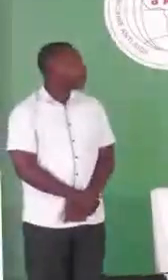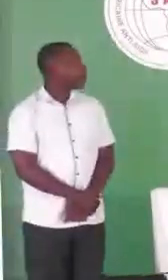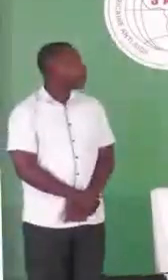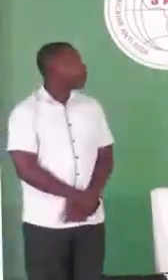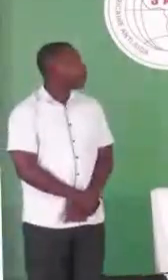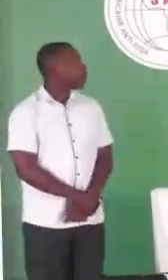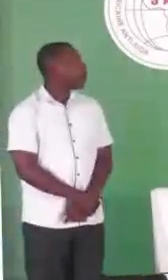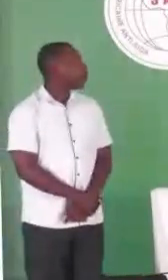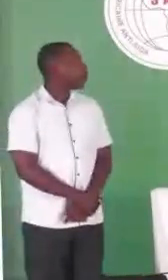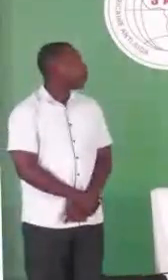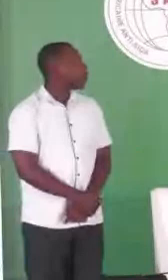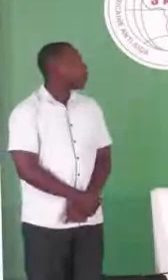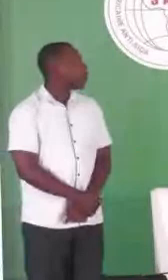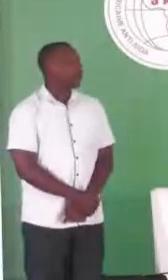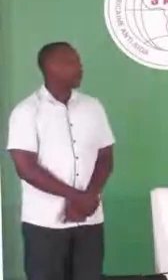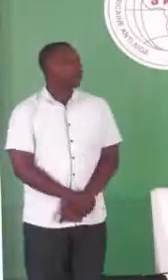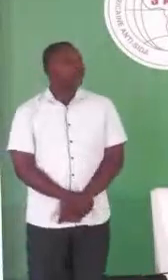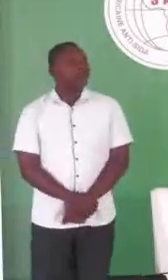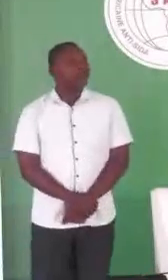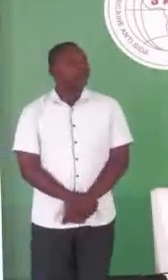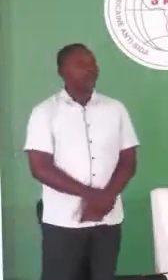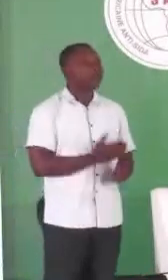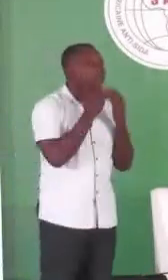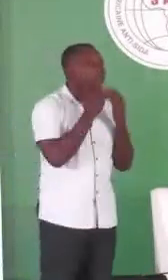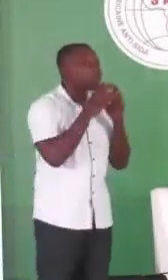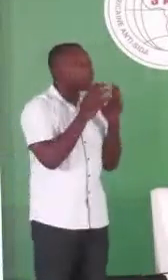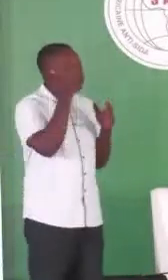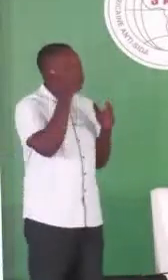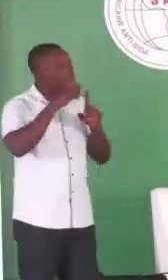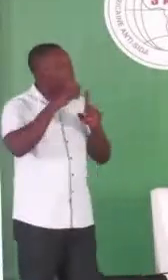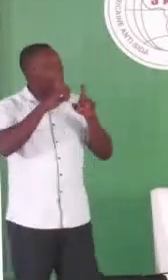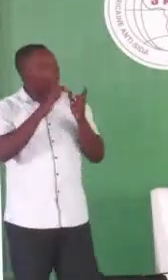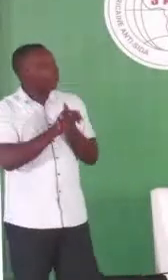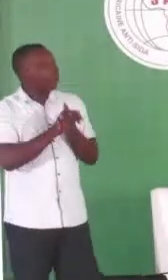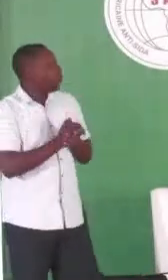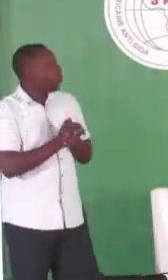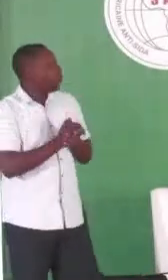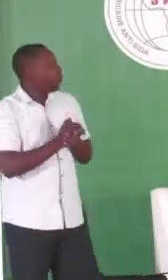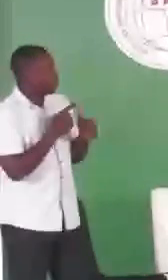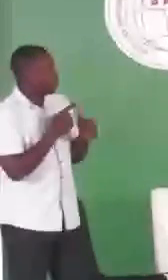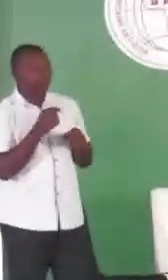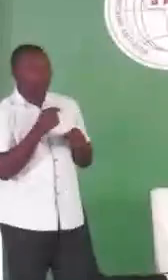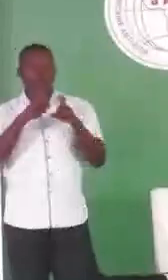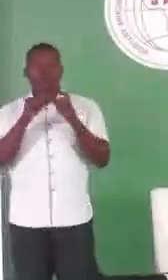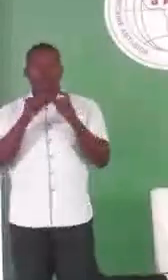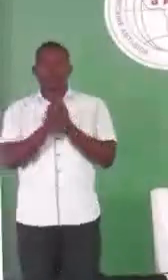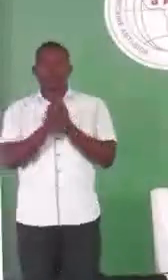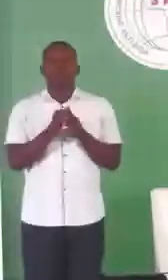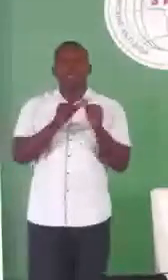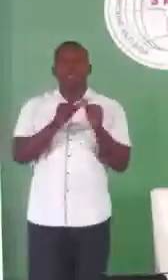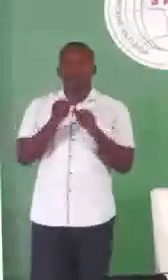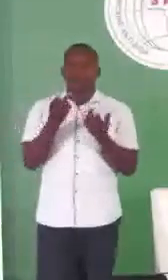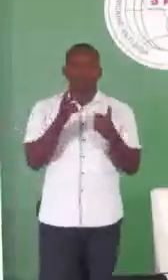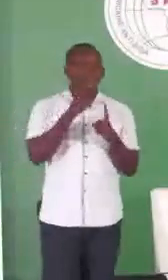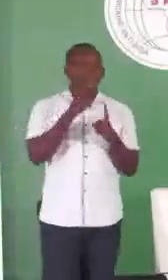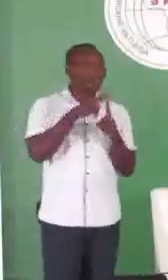I got them. Thank you so much for the questions. The first question was about the application of our guidelines